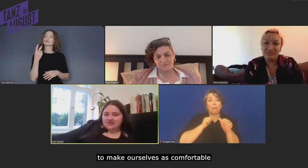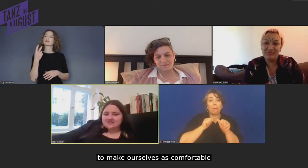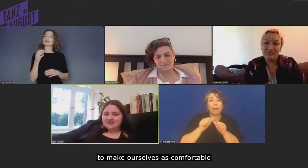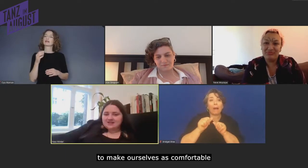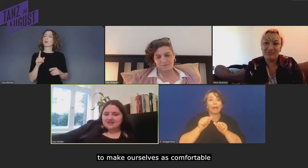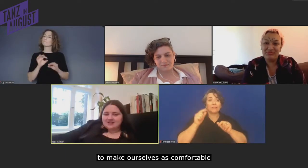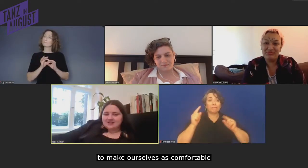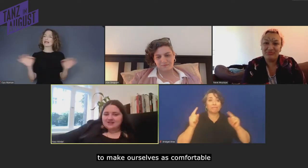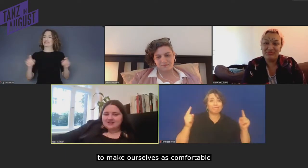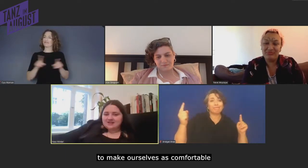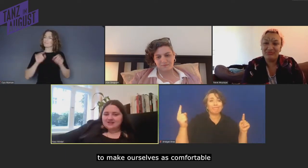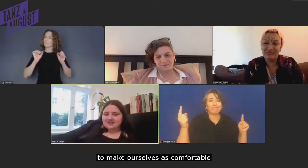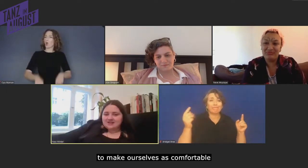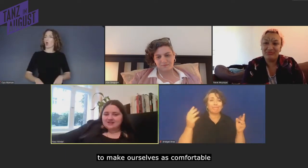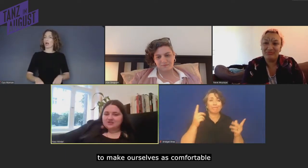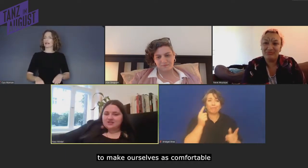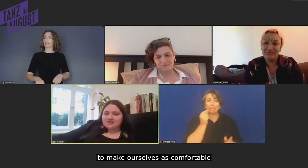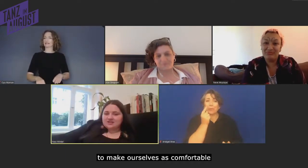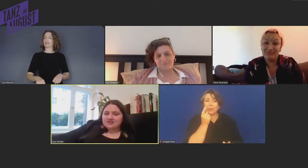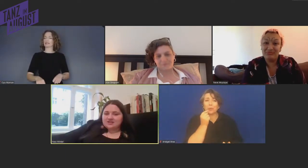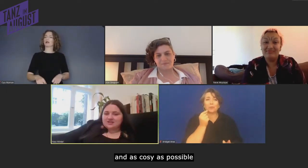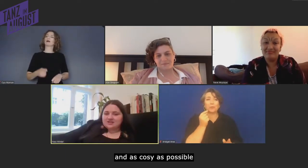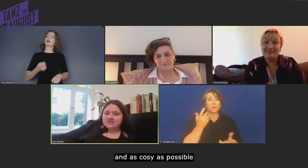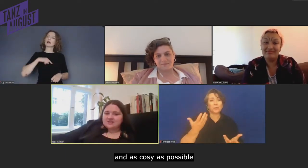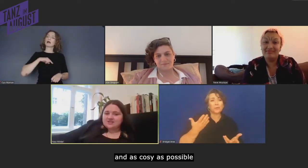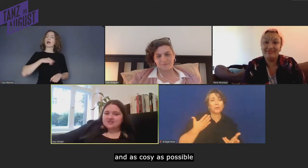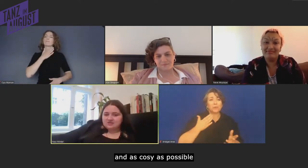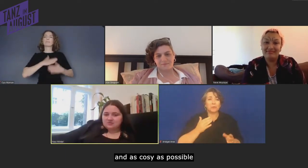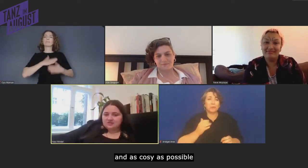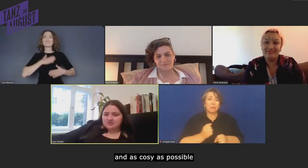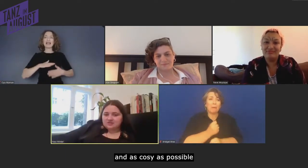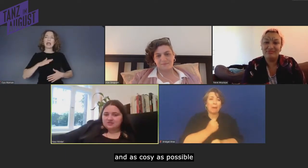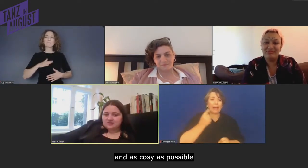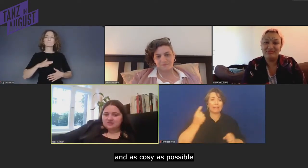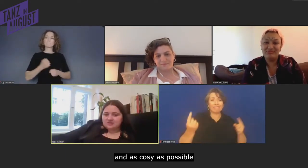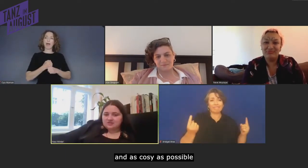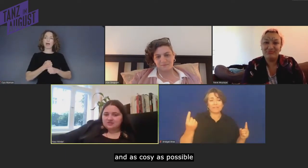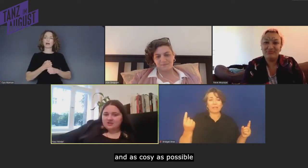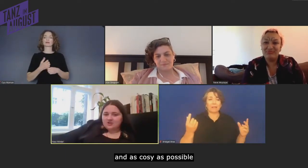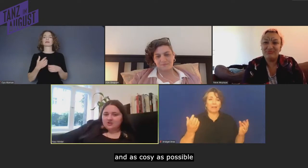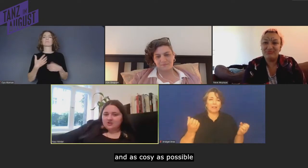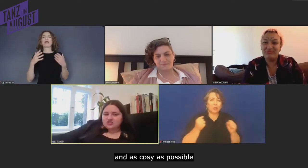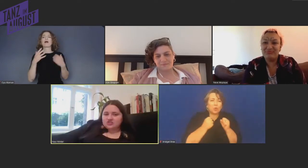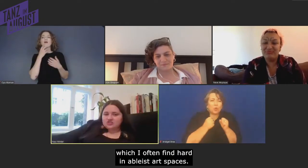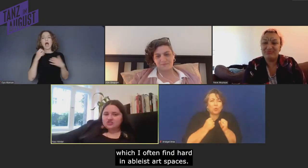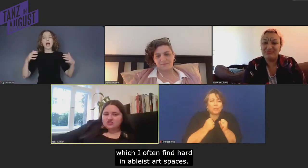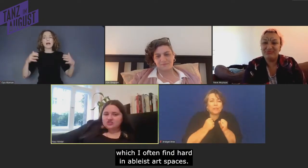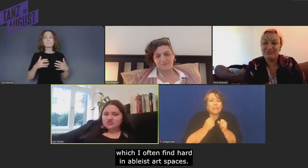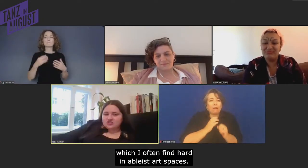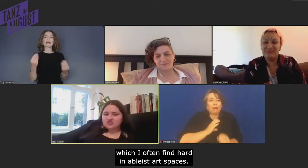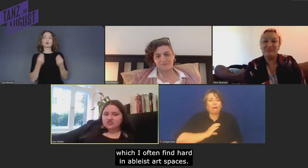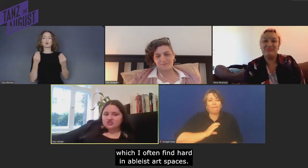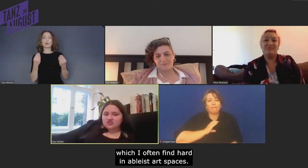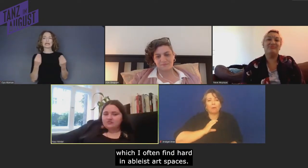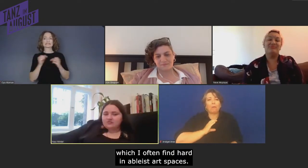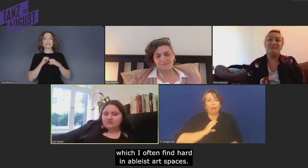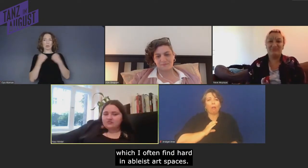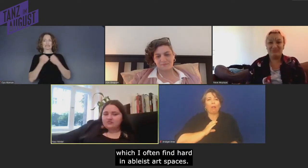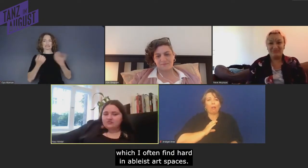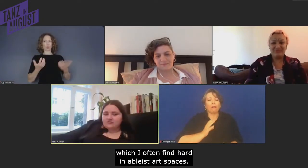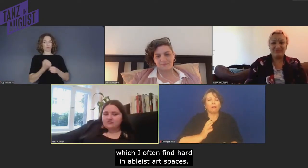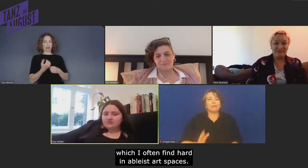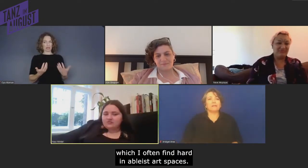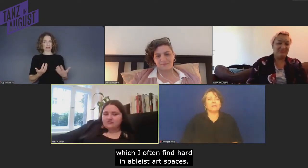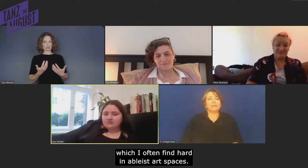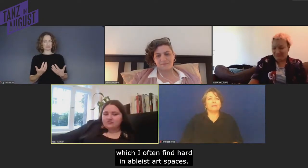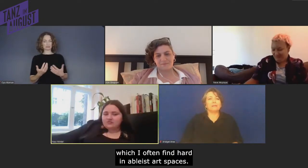make ourselves as comfortable and as cozy as possible, which I often